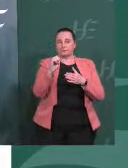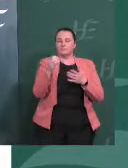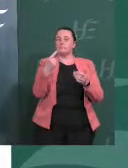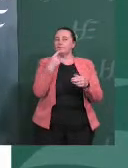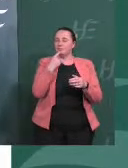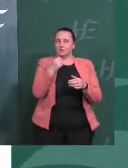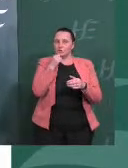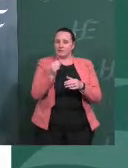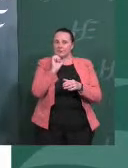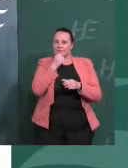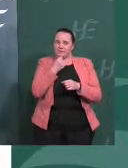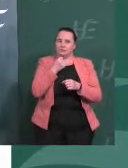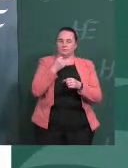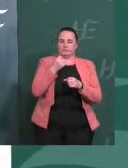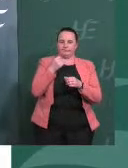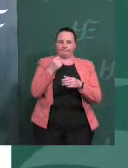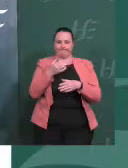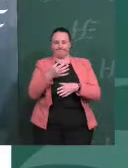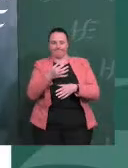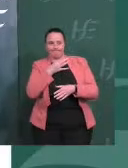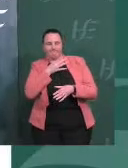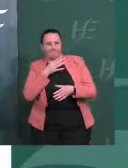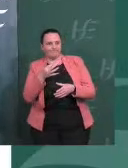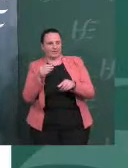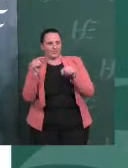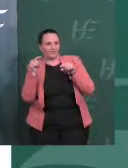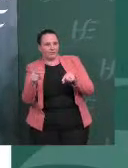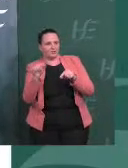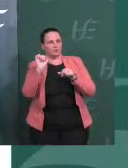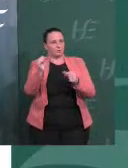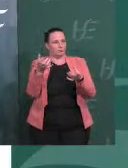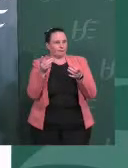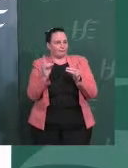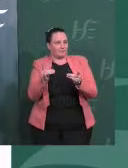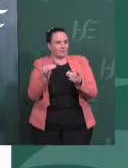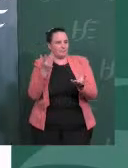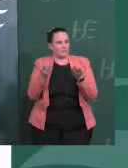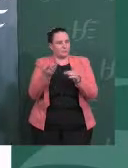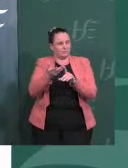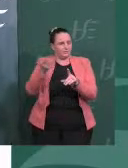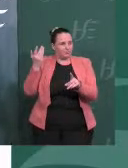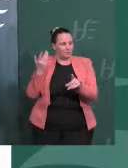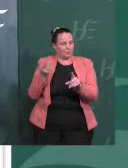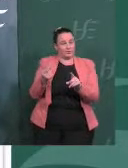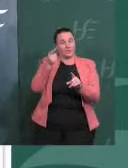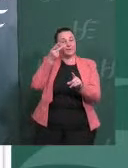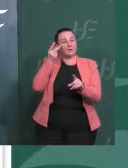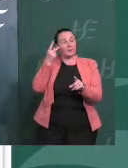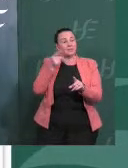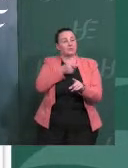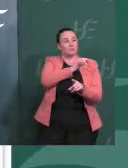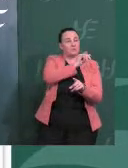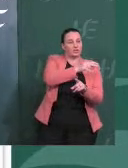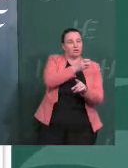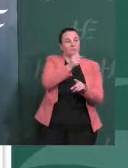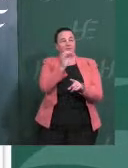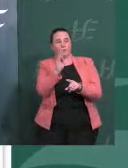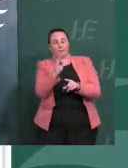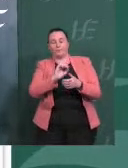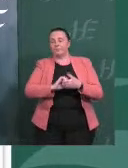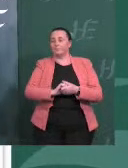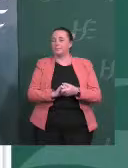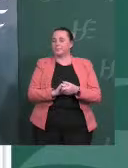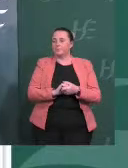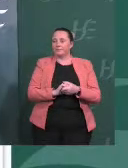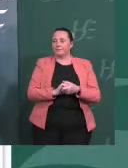of the severe disruption and severe threat to health that we saw in times past, particularly in January and February. First dose